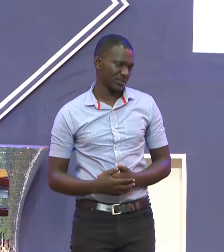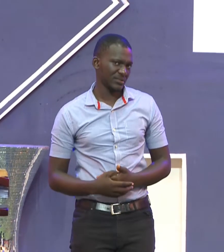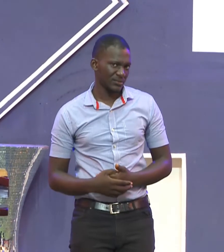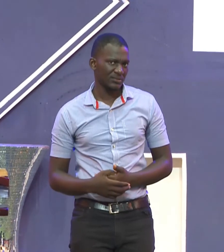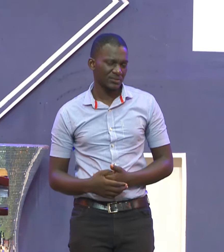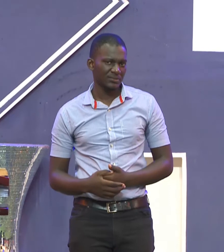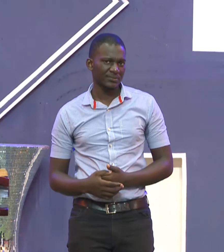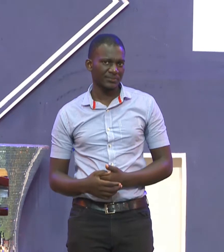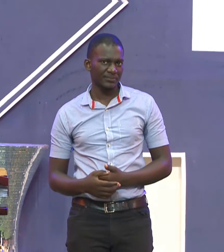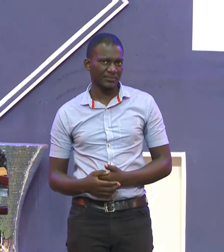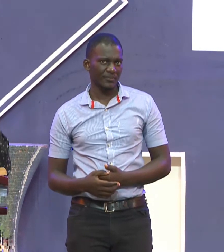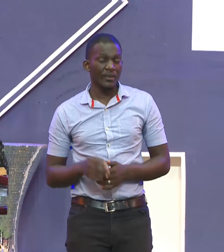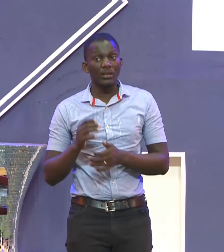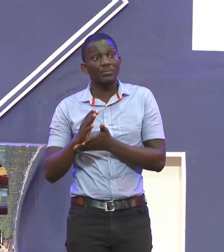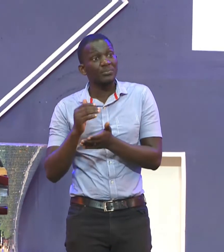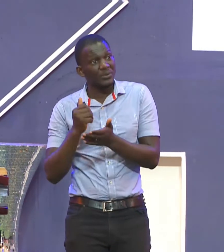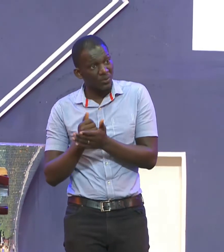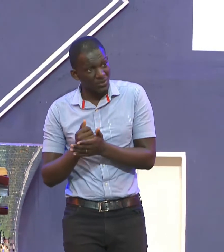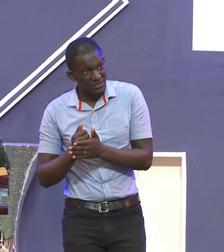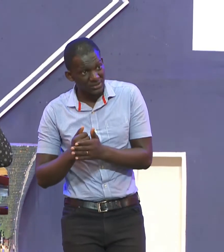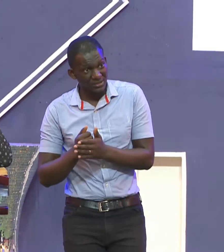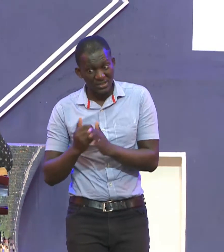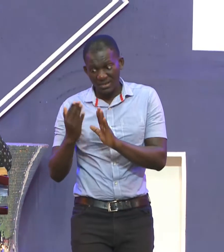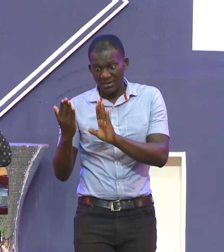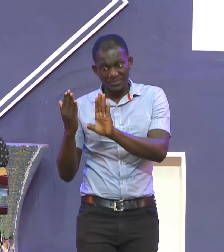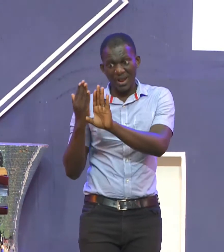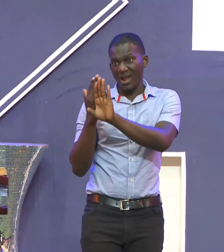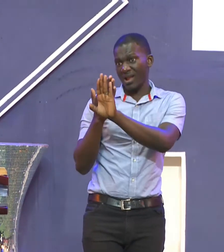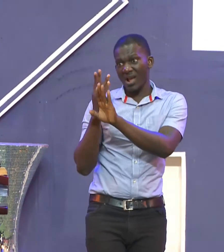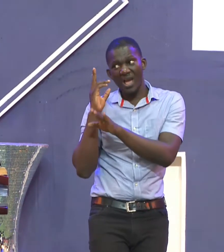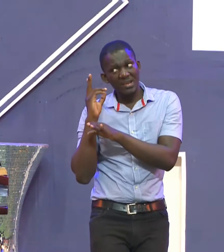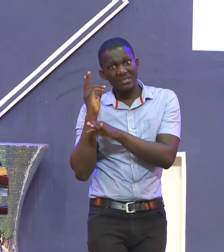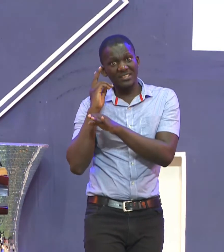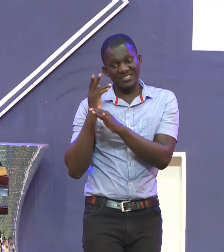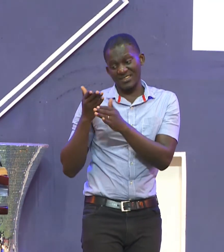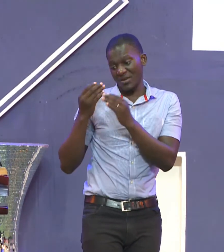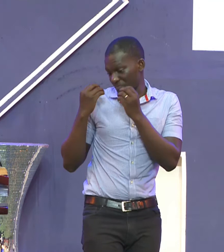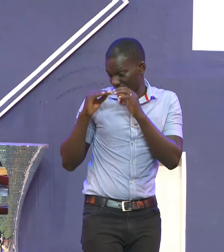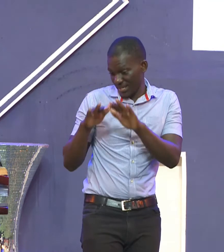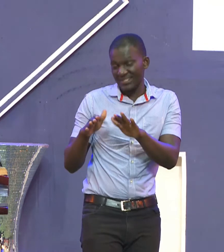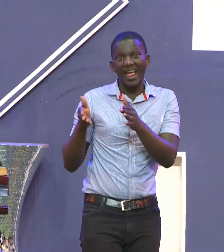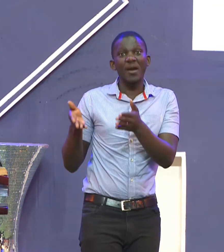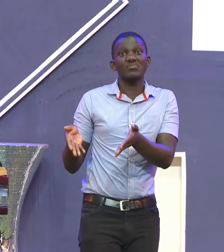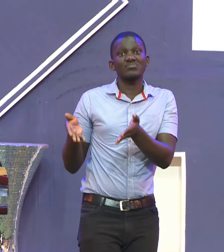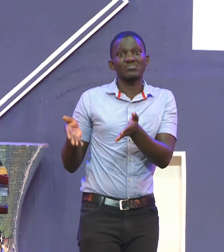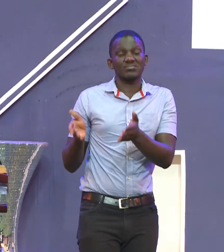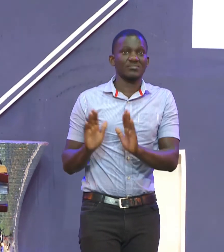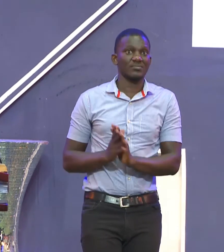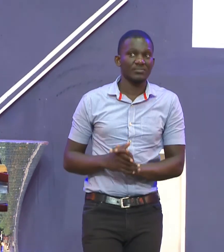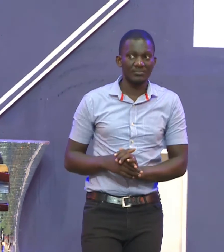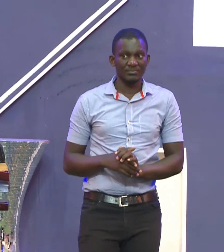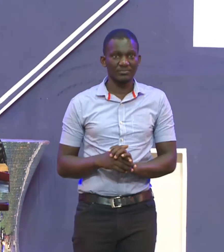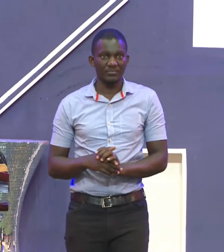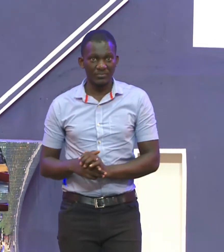what our God is saying. Kubanga emabega w'okuwulira eriyo omukisa. Because behind listening you find a